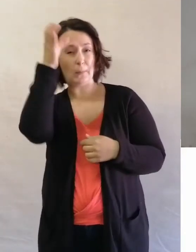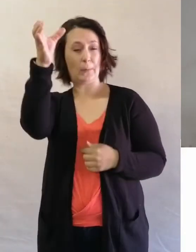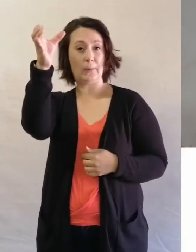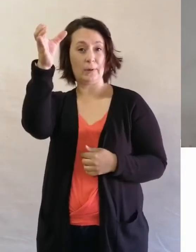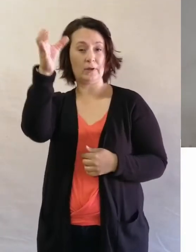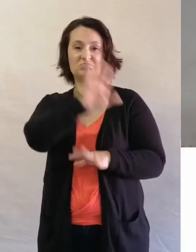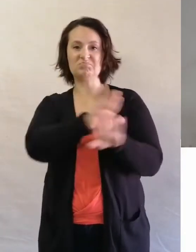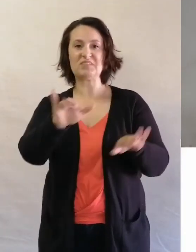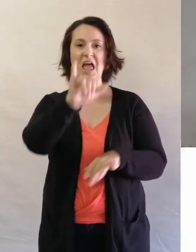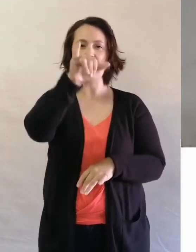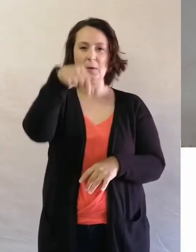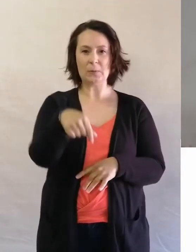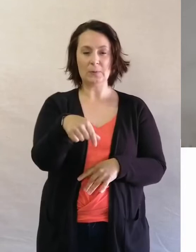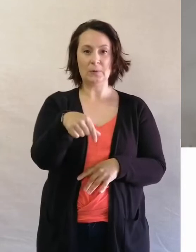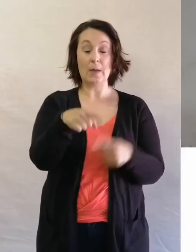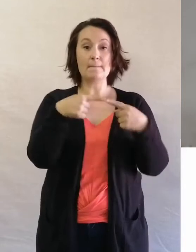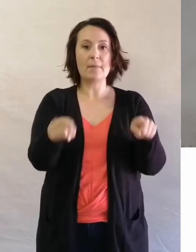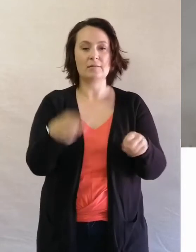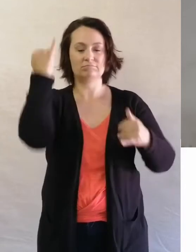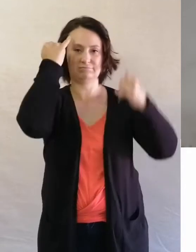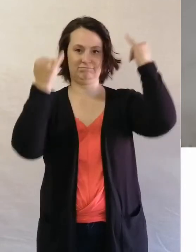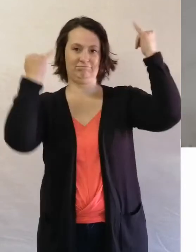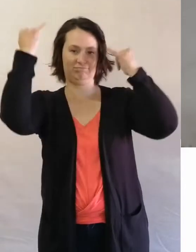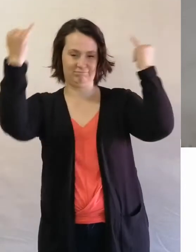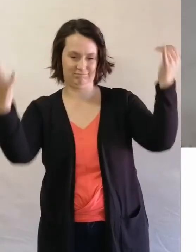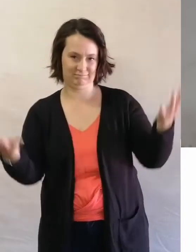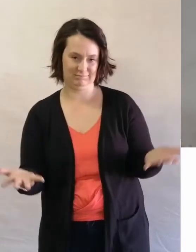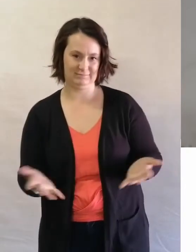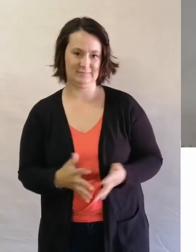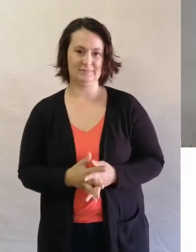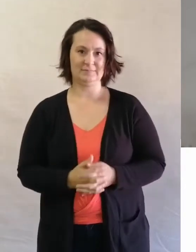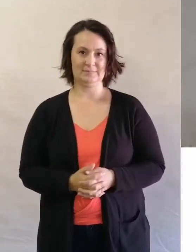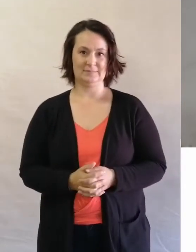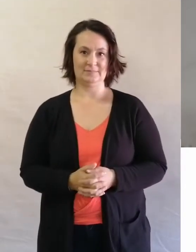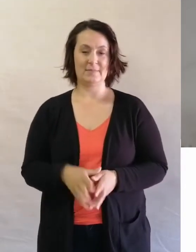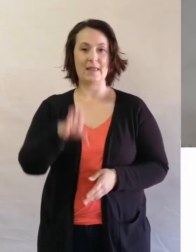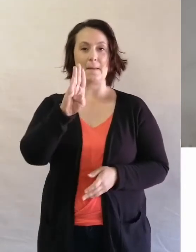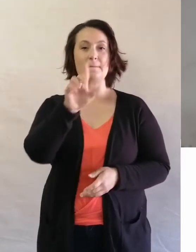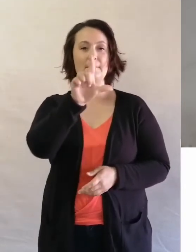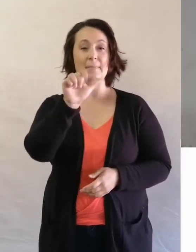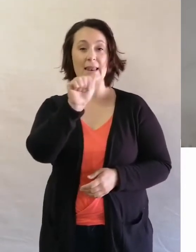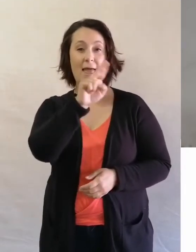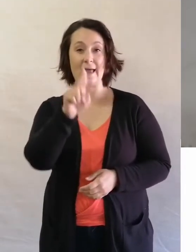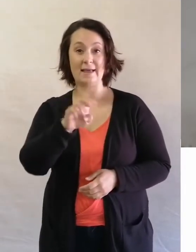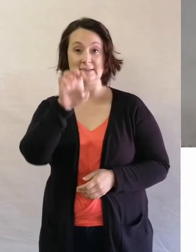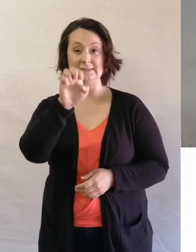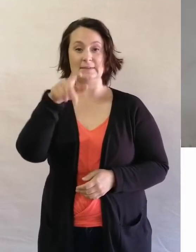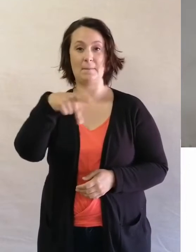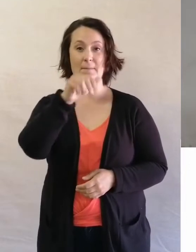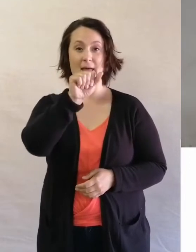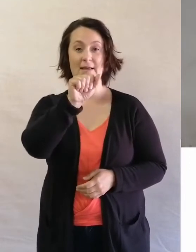IQ, but one's imagination. Blaise Pascal, the great